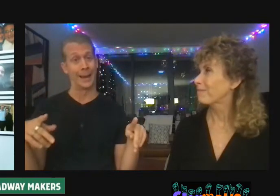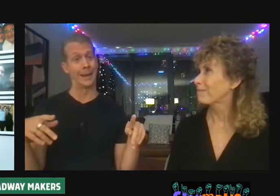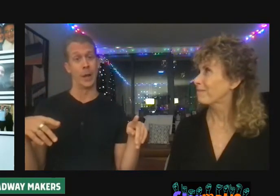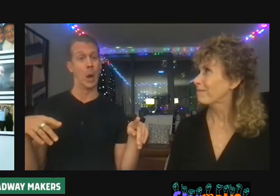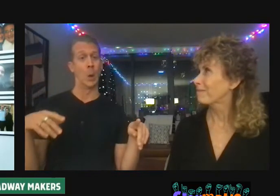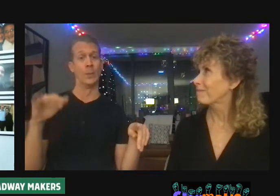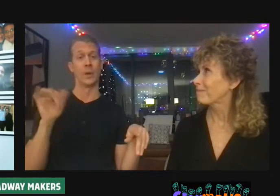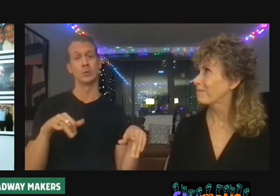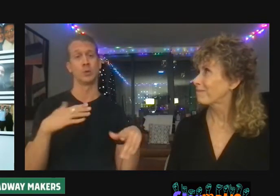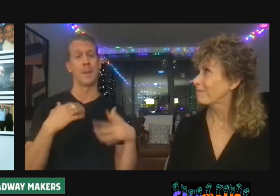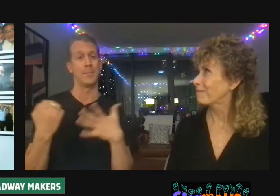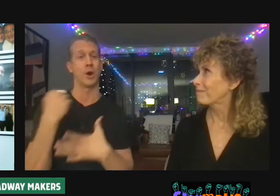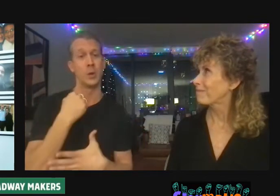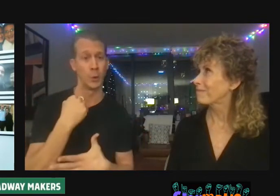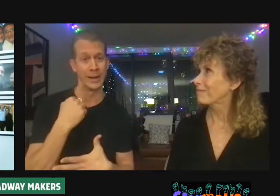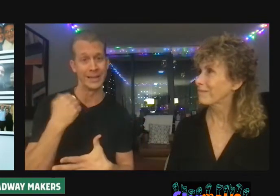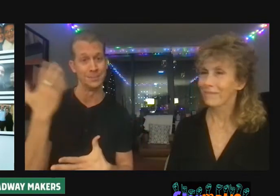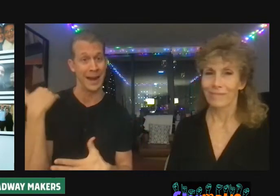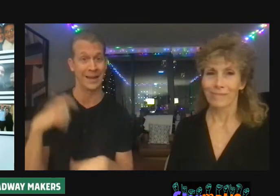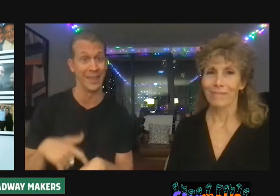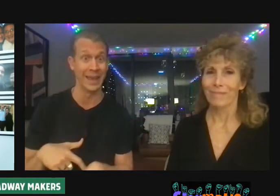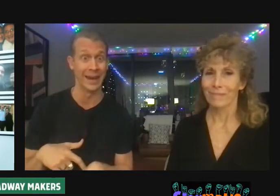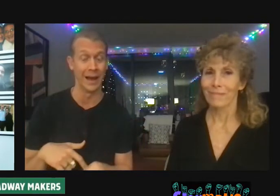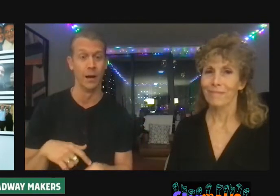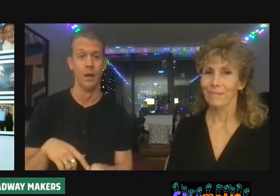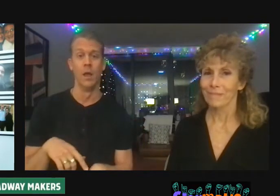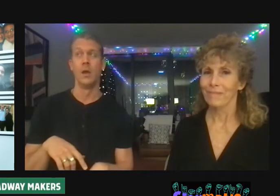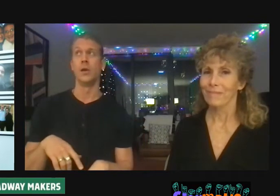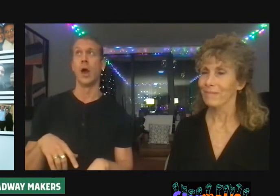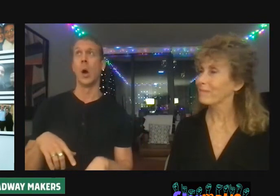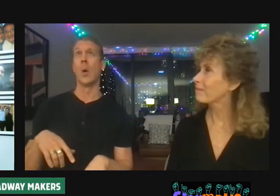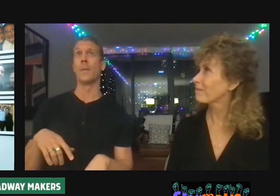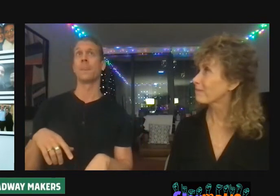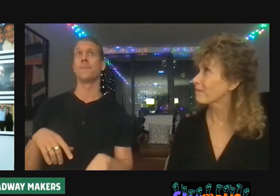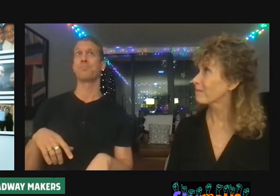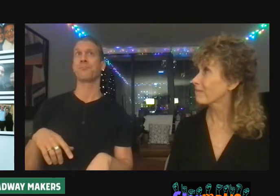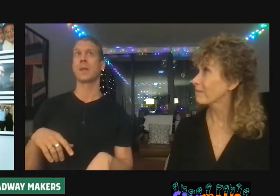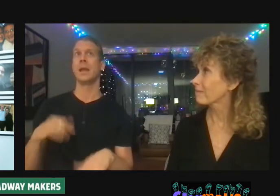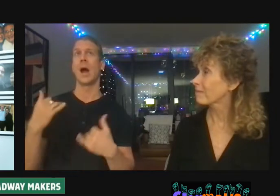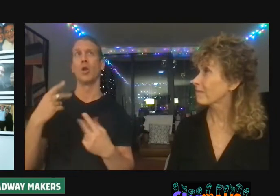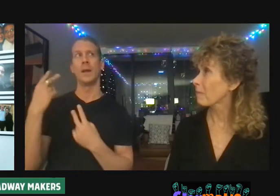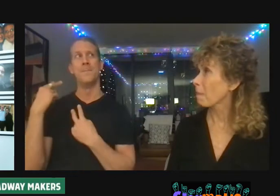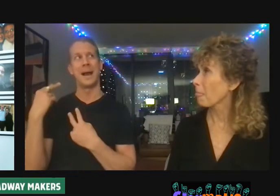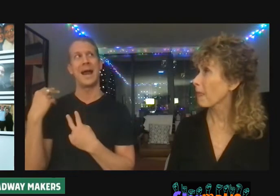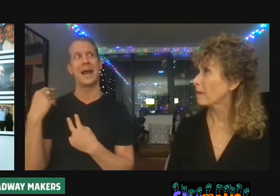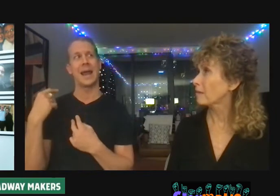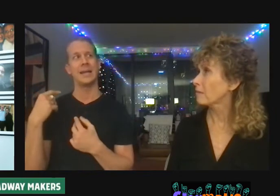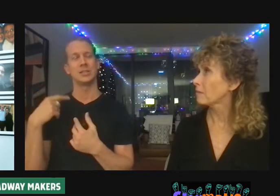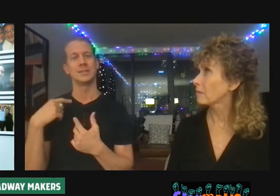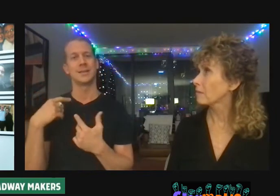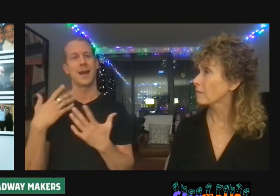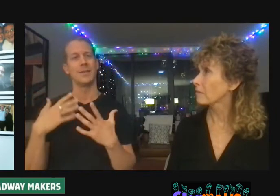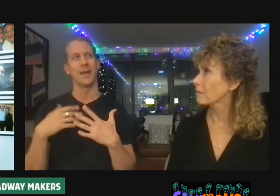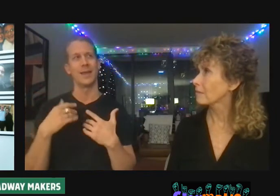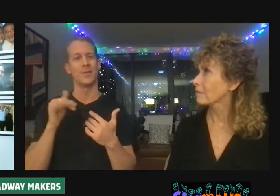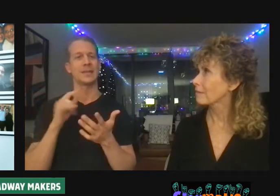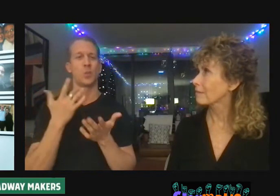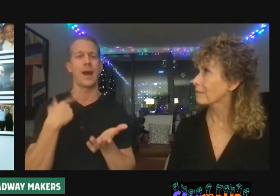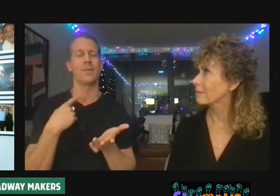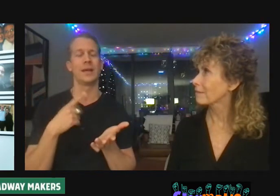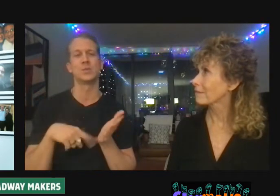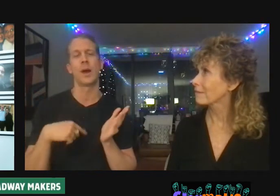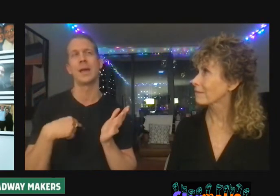partying, you know, those were my priorities back then. You know, now looking back, I just kind of